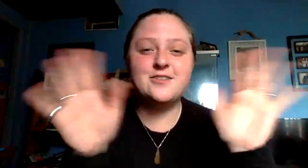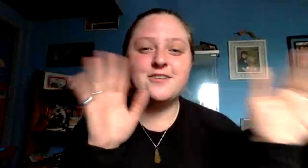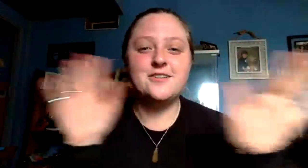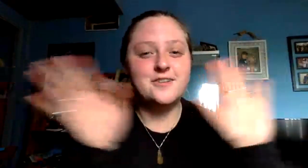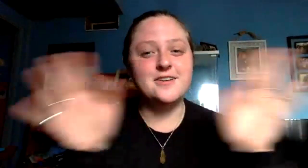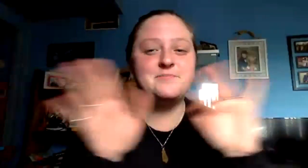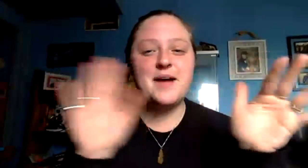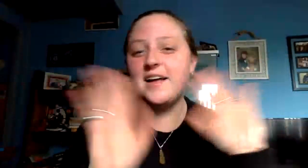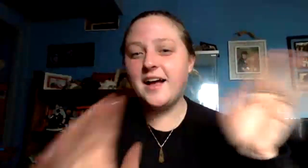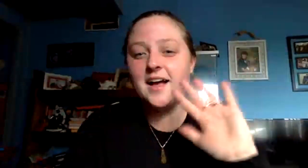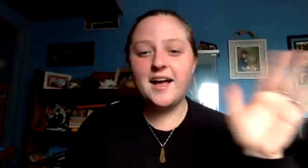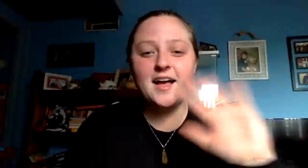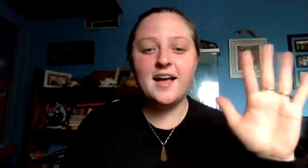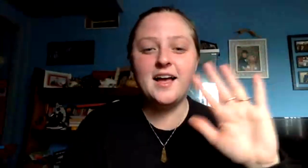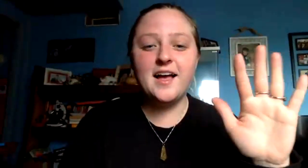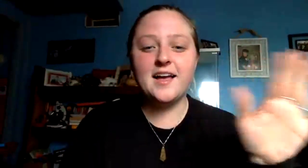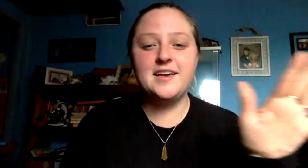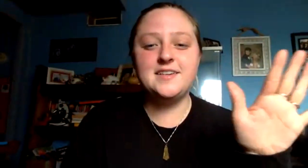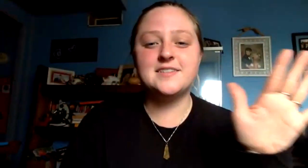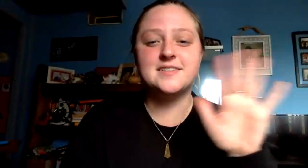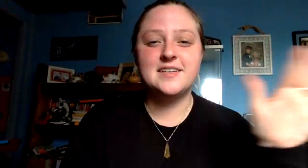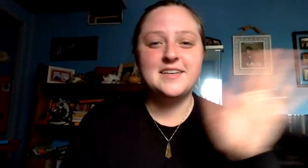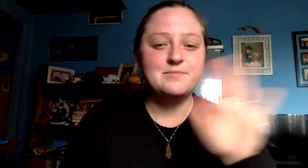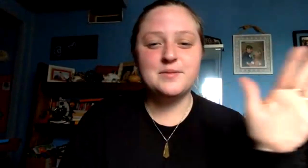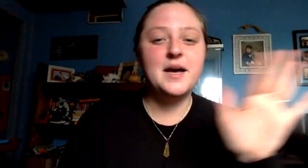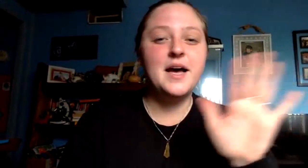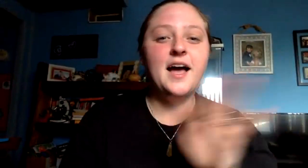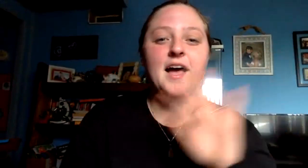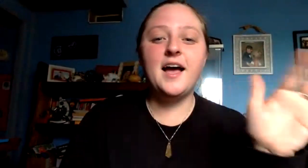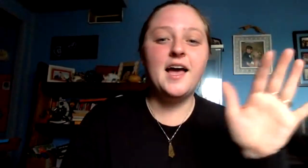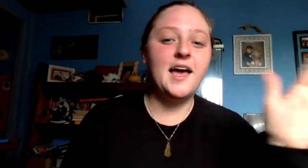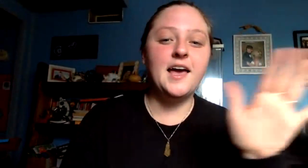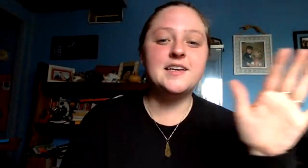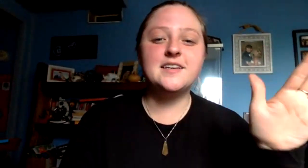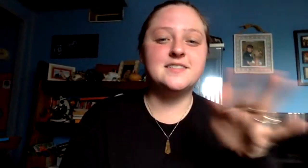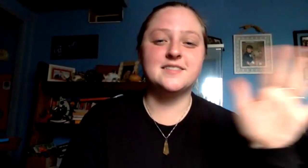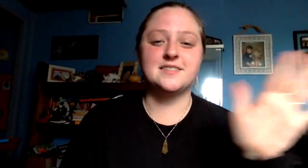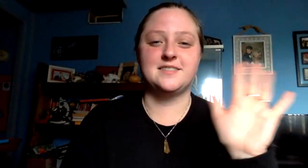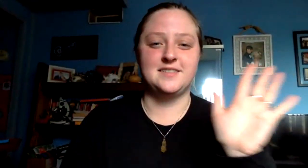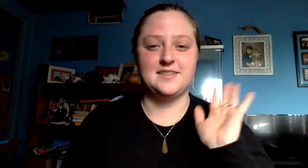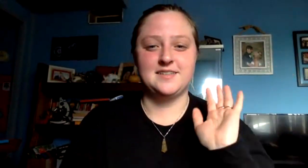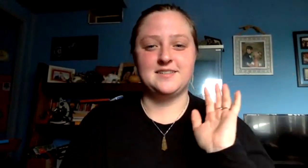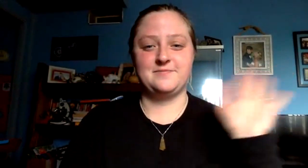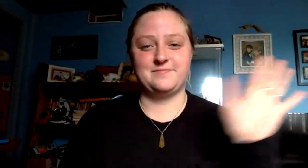you later. Bye. Bye.